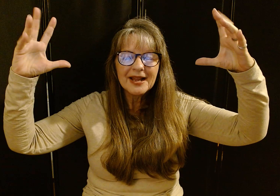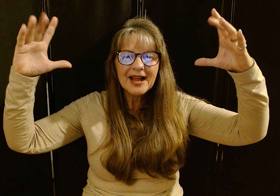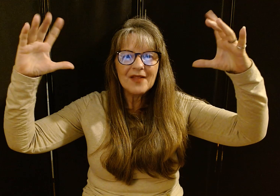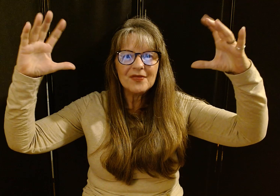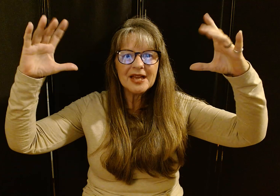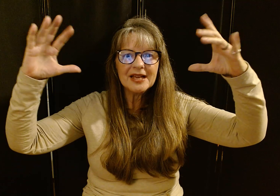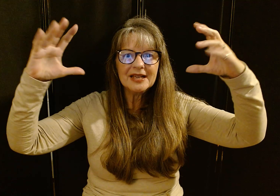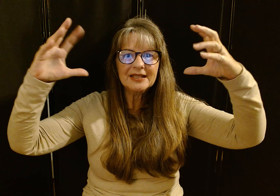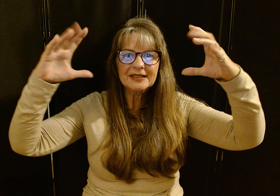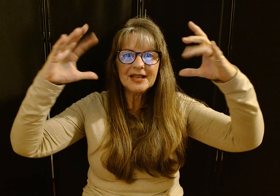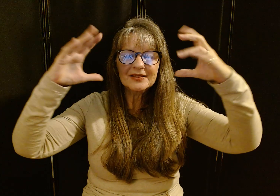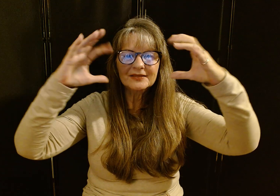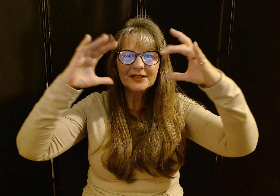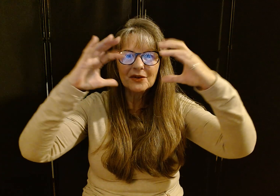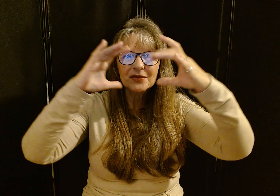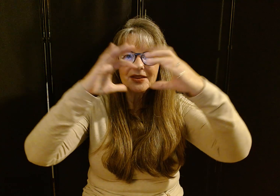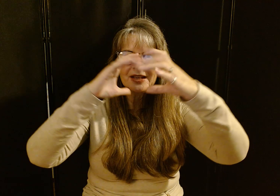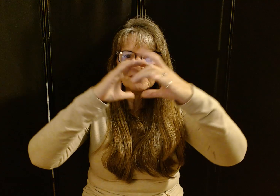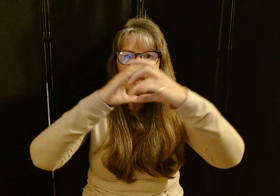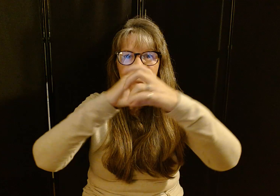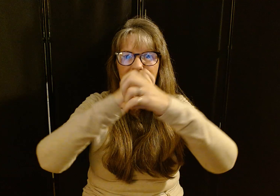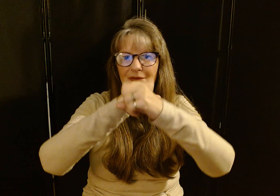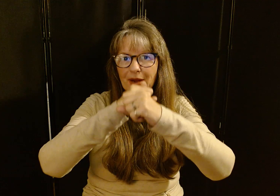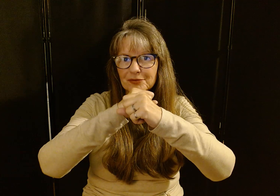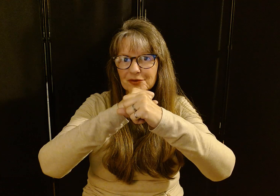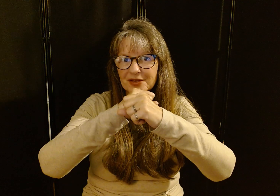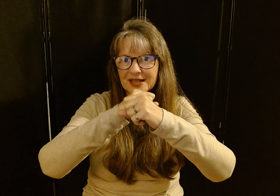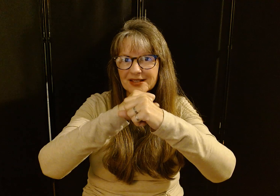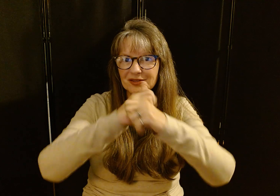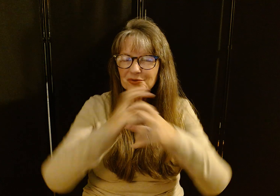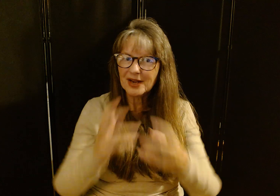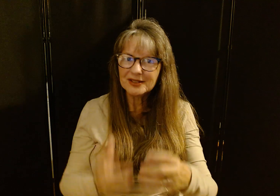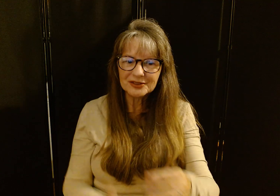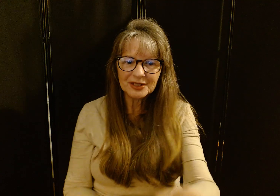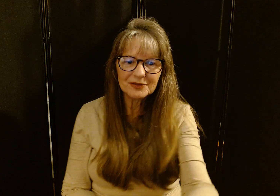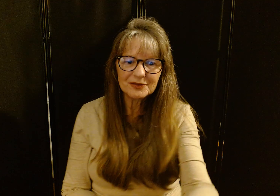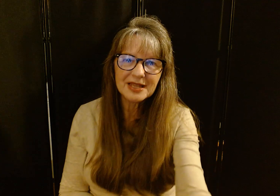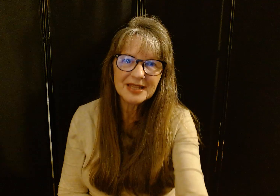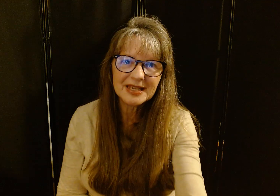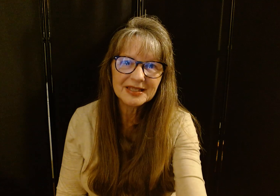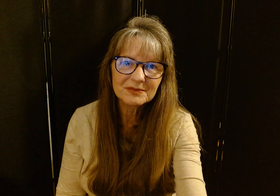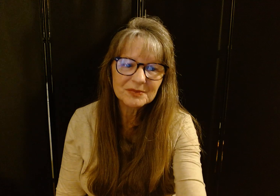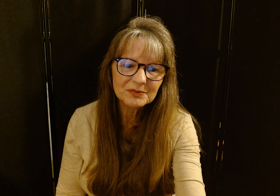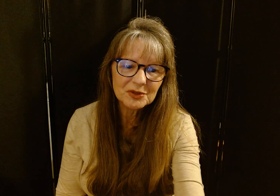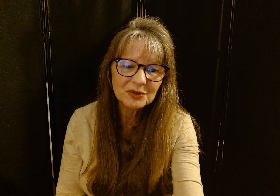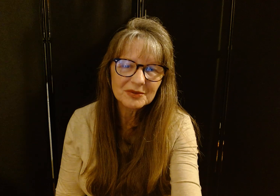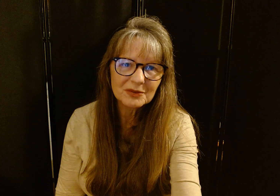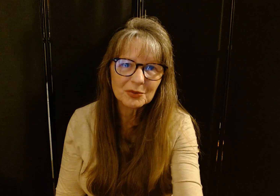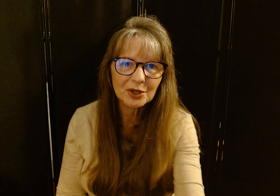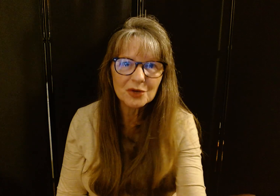and then they lived happily ever after at the end, right? Instead of saying the end, we're closing up